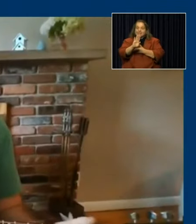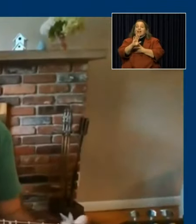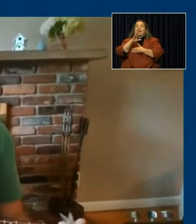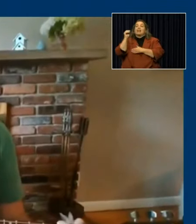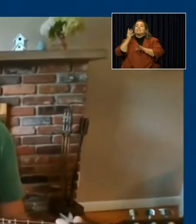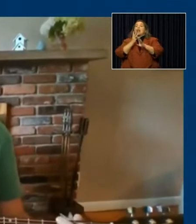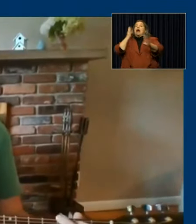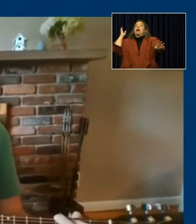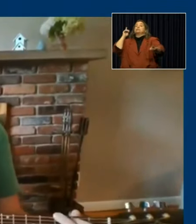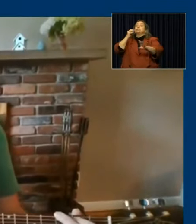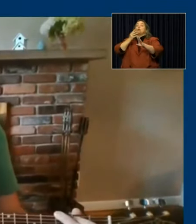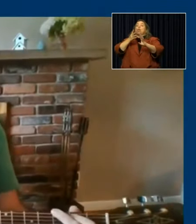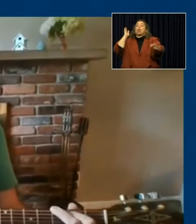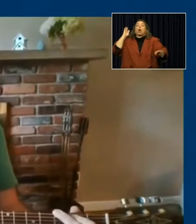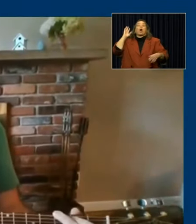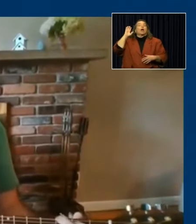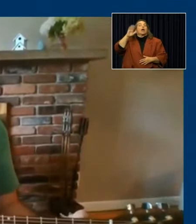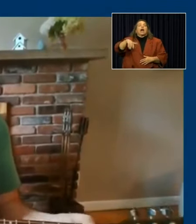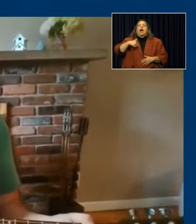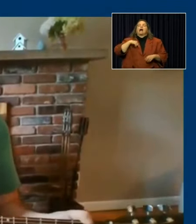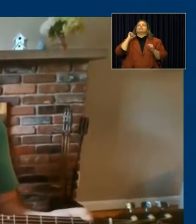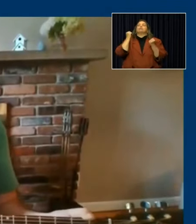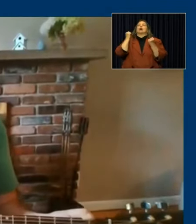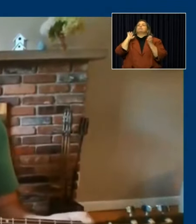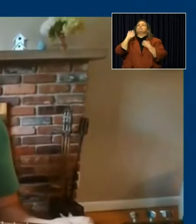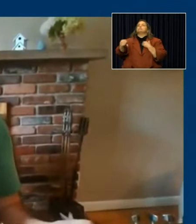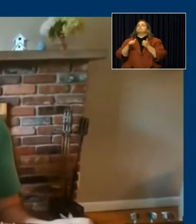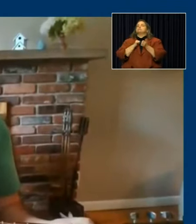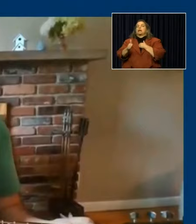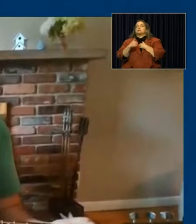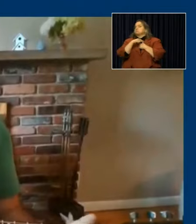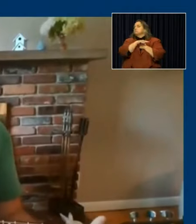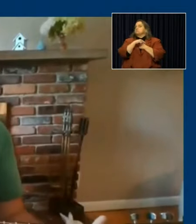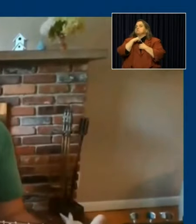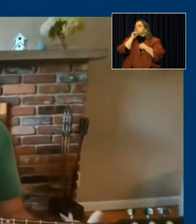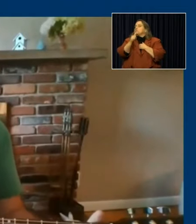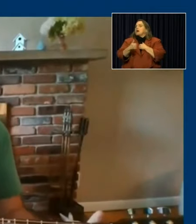If the line's too long, I drive on by.